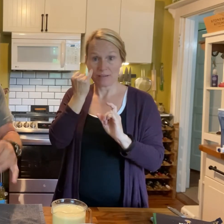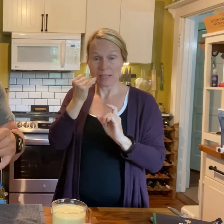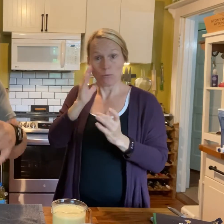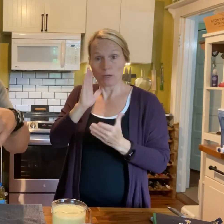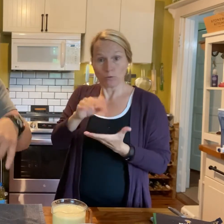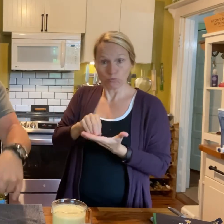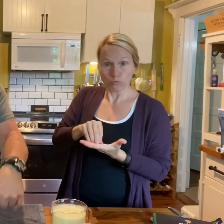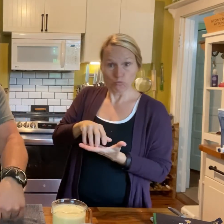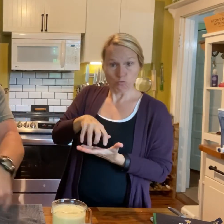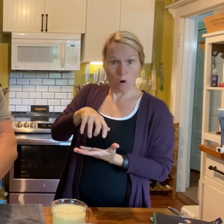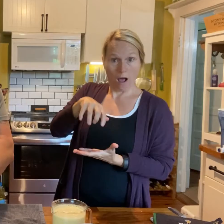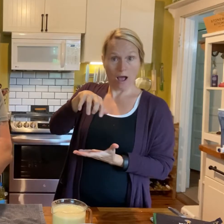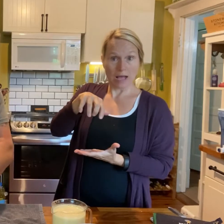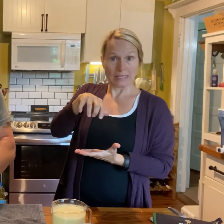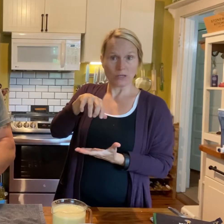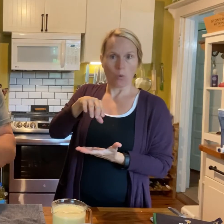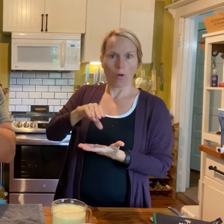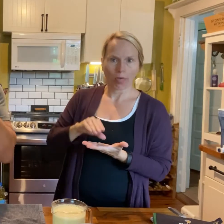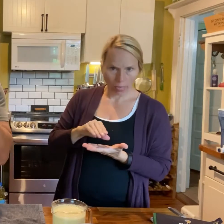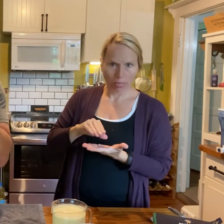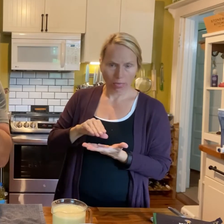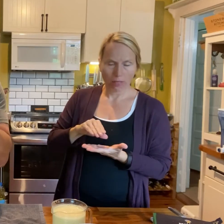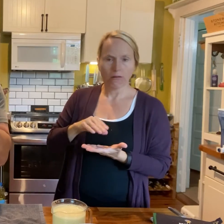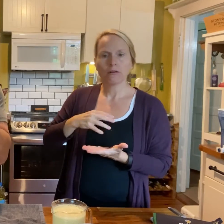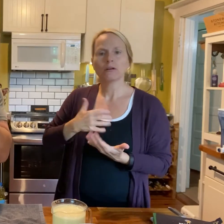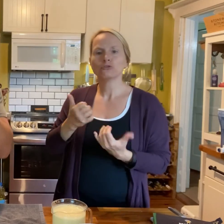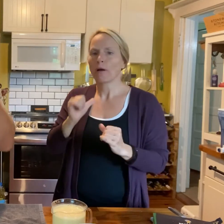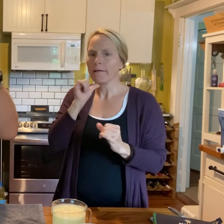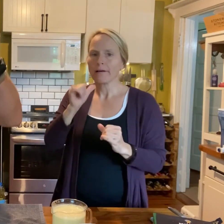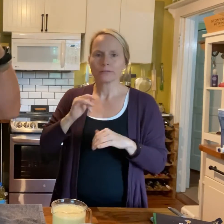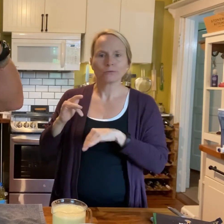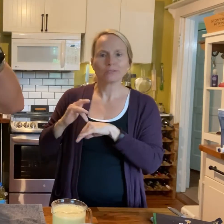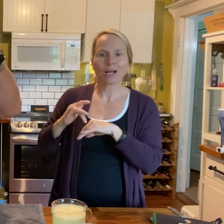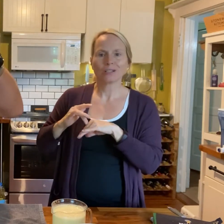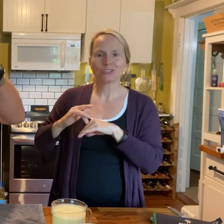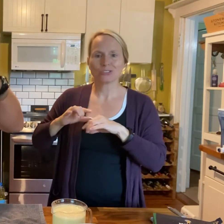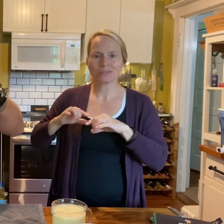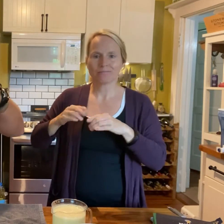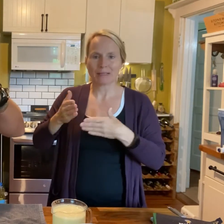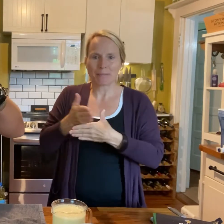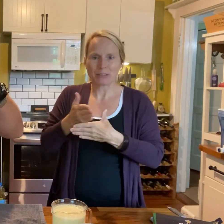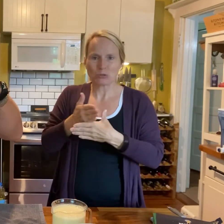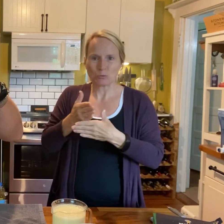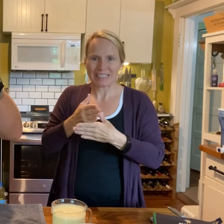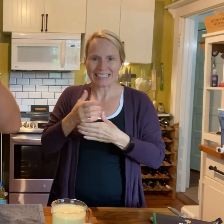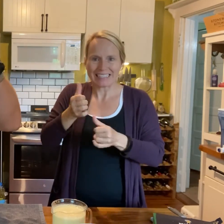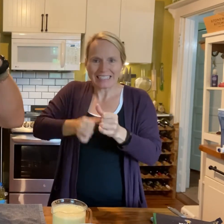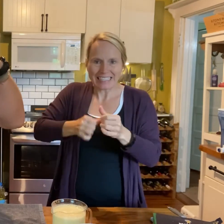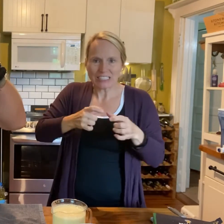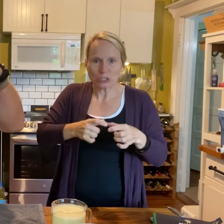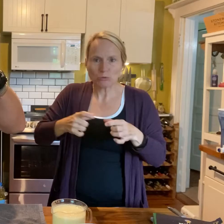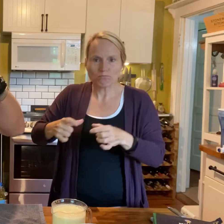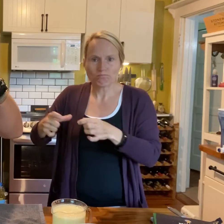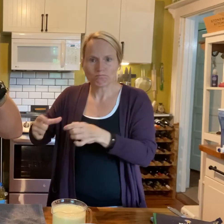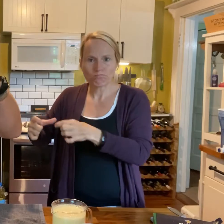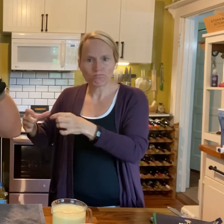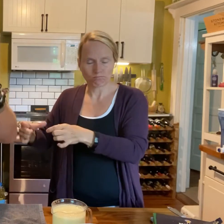oven. You got to try not to get it on the sides between the muffin